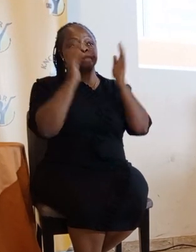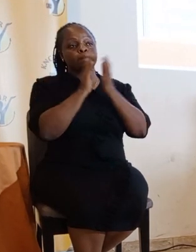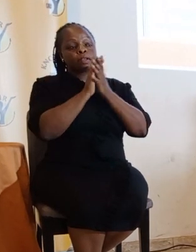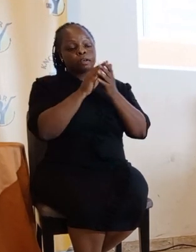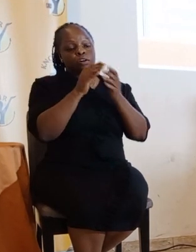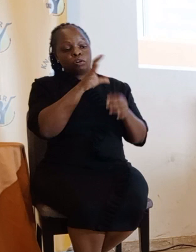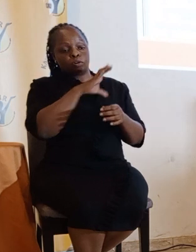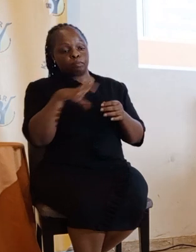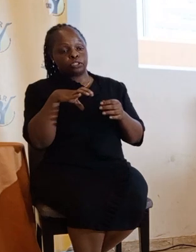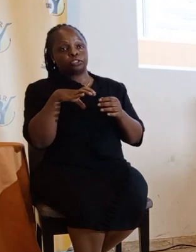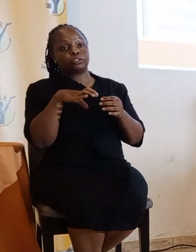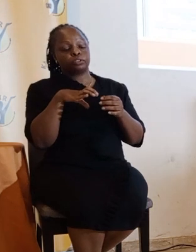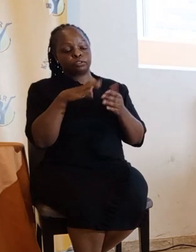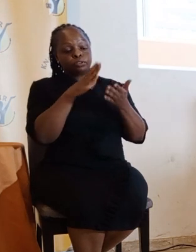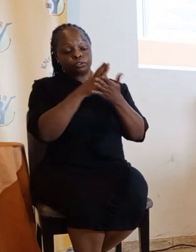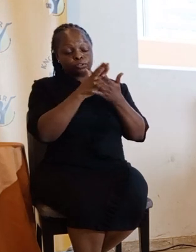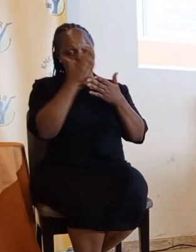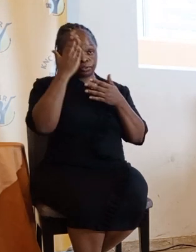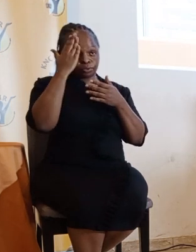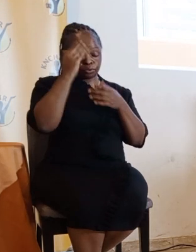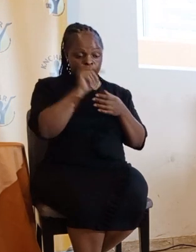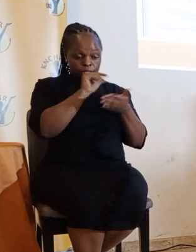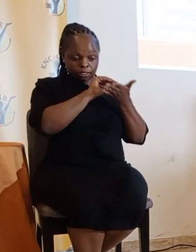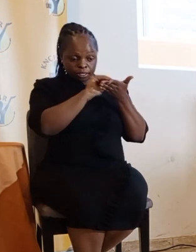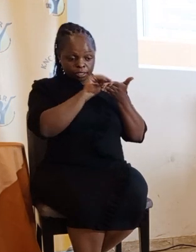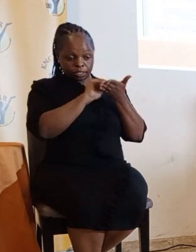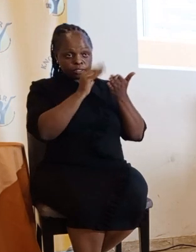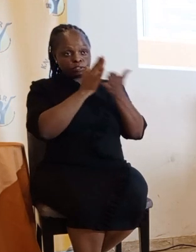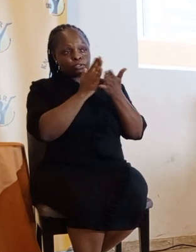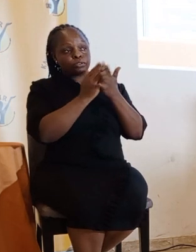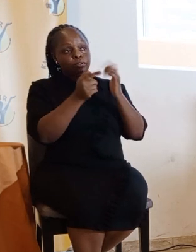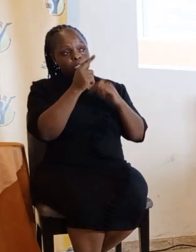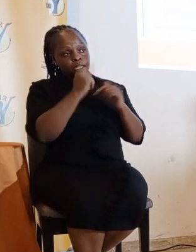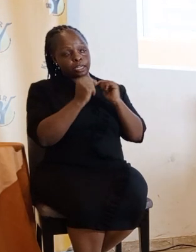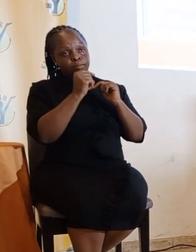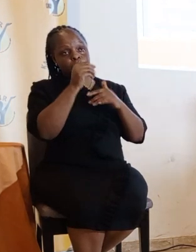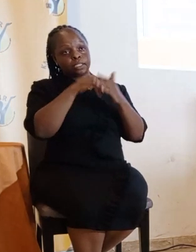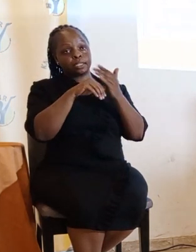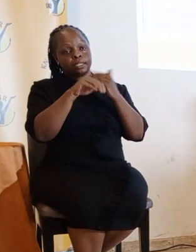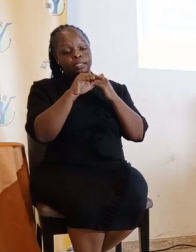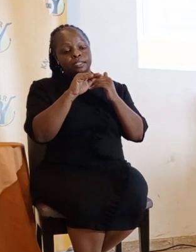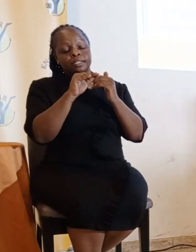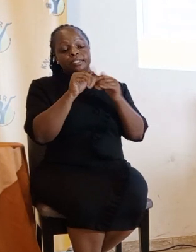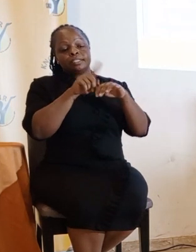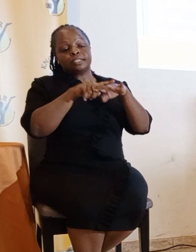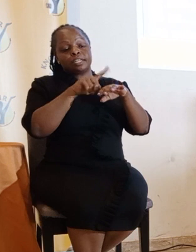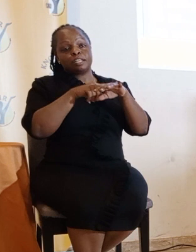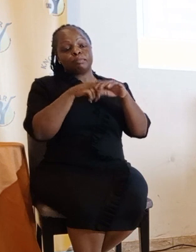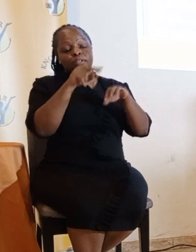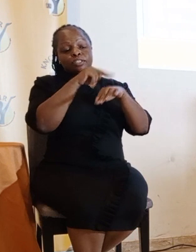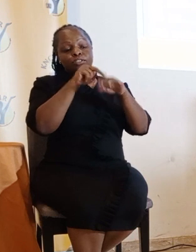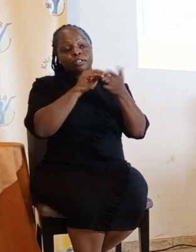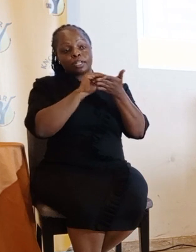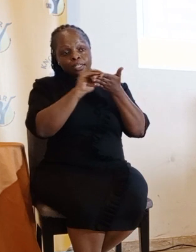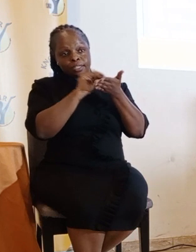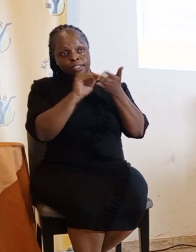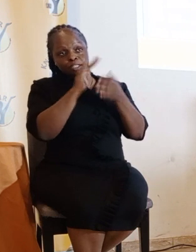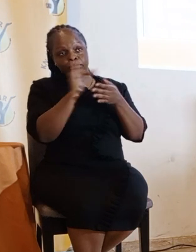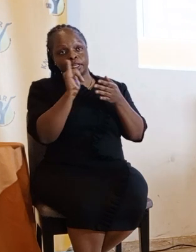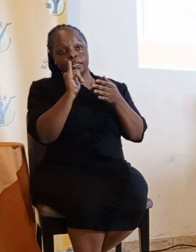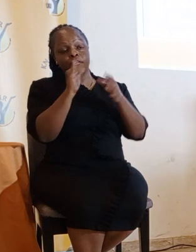The Commission is cognizant that this address likewise comes hot in the heels of the State of Nation address by